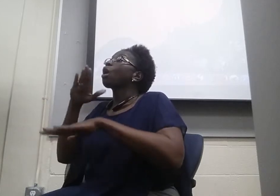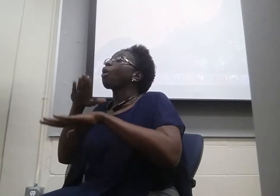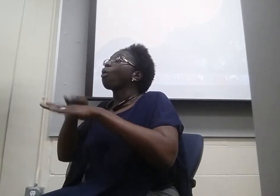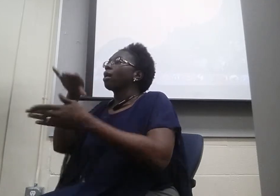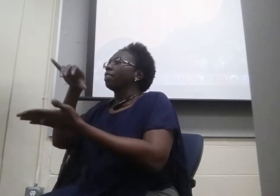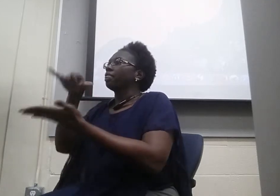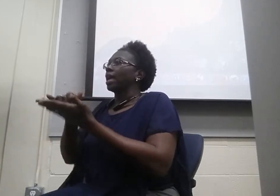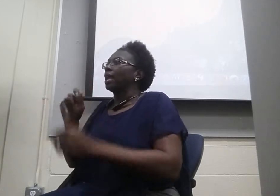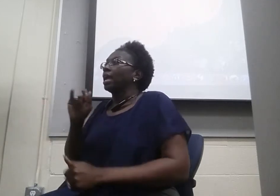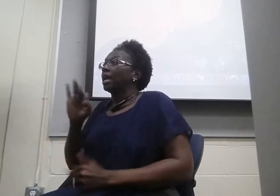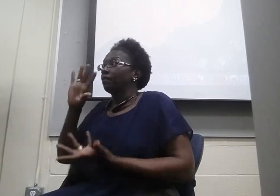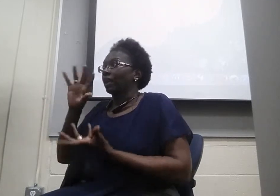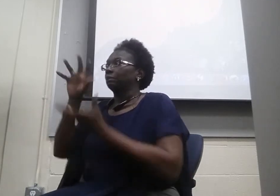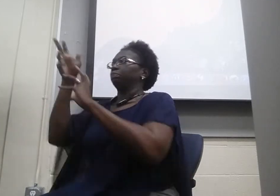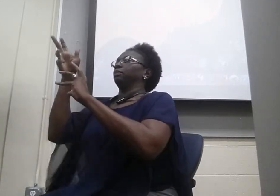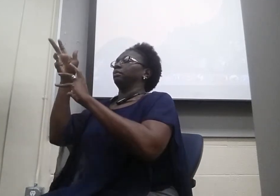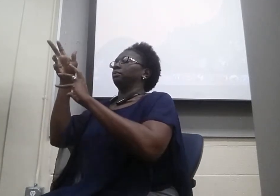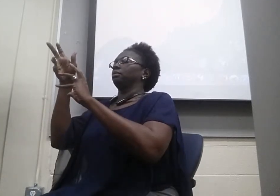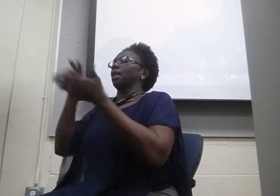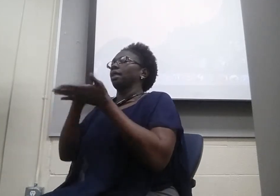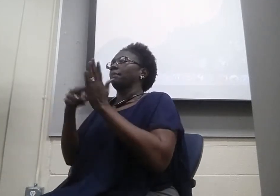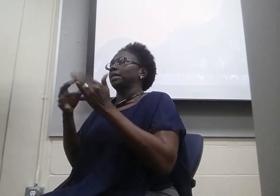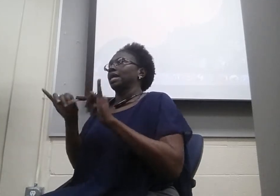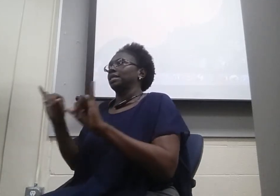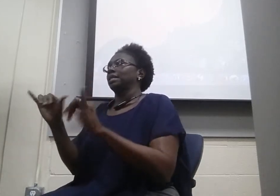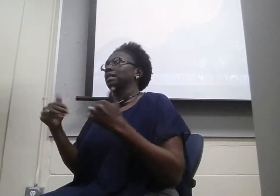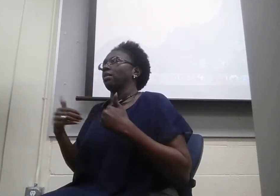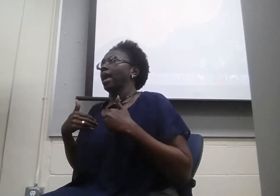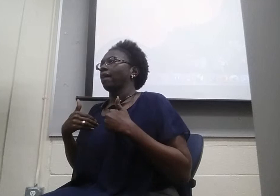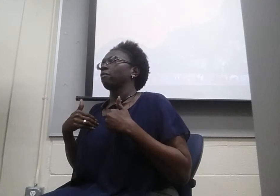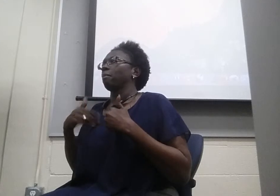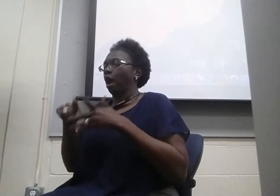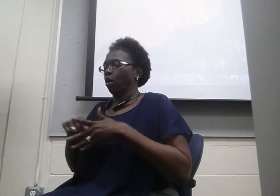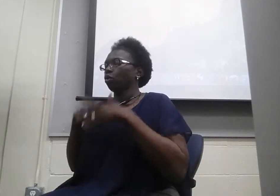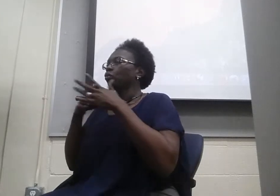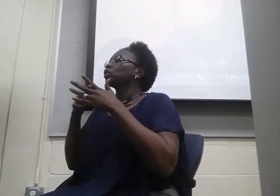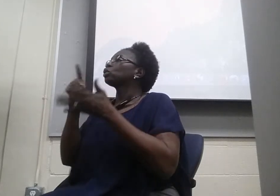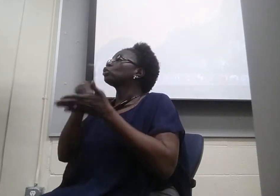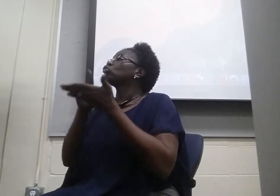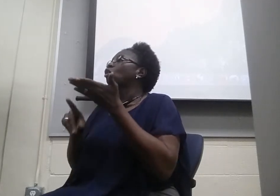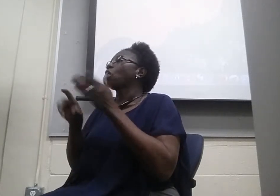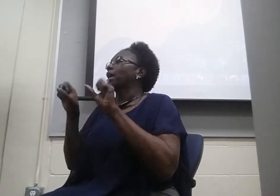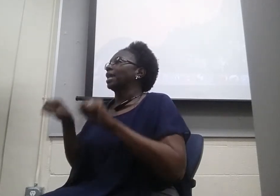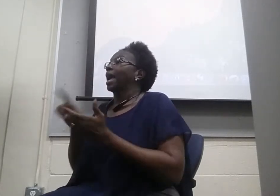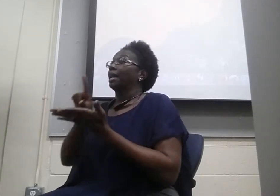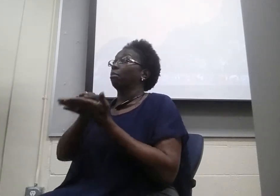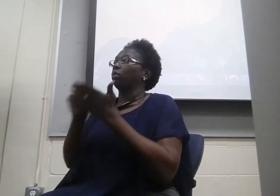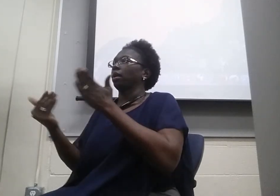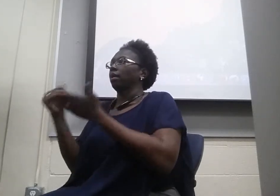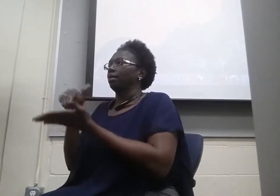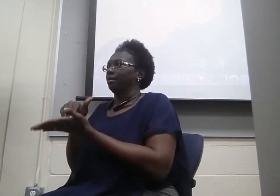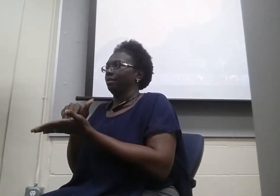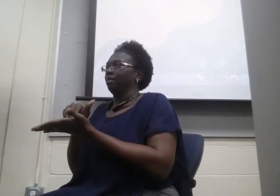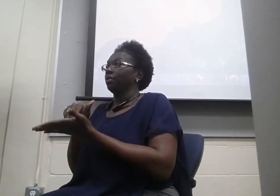I screwed it up, I still had my drawing that I could go back and print out again. So this sounds way